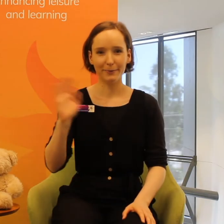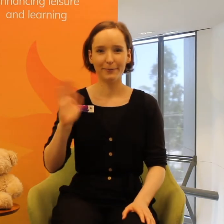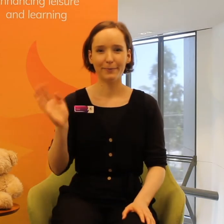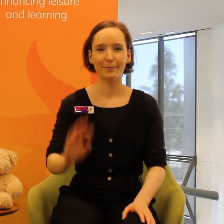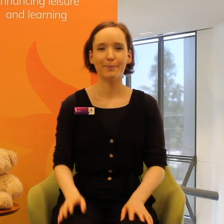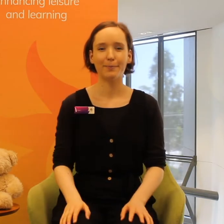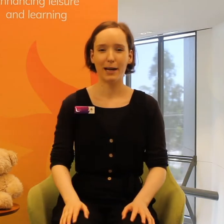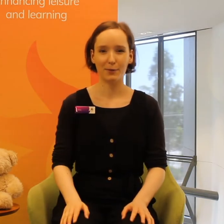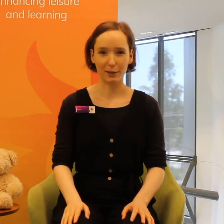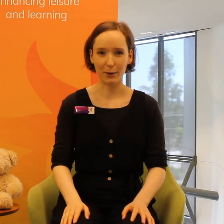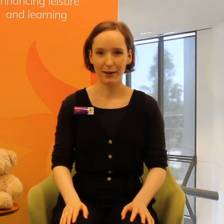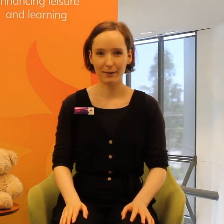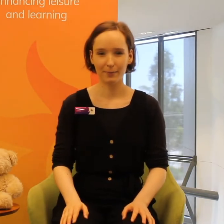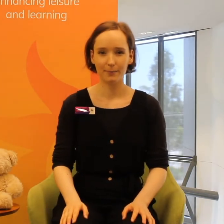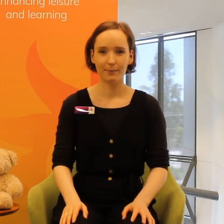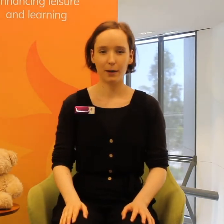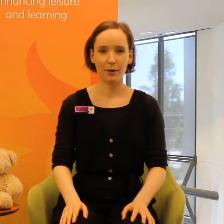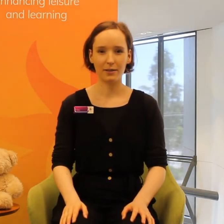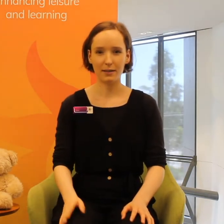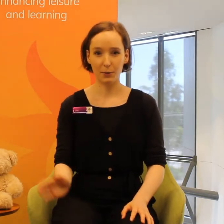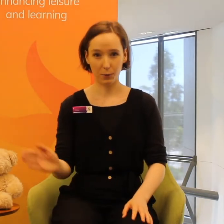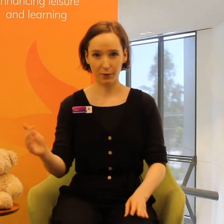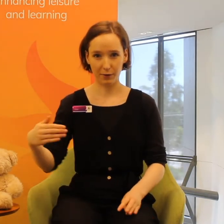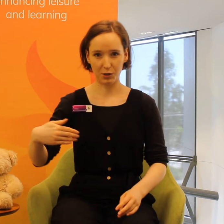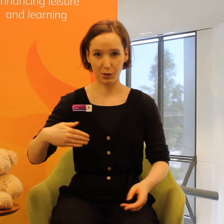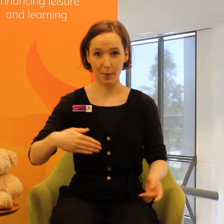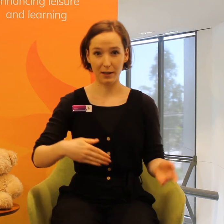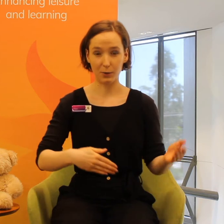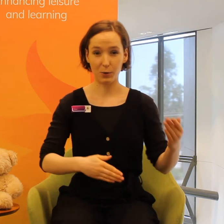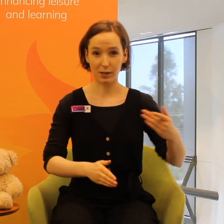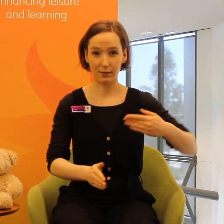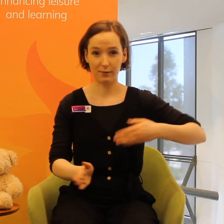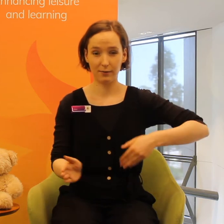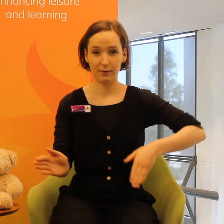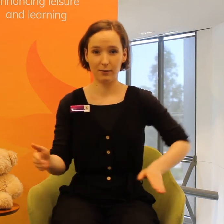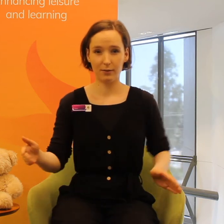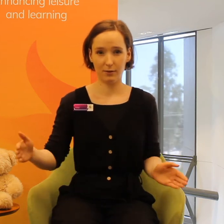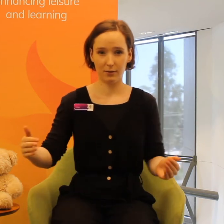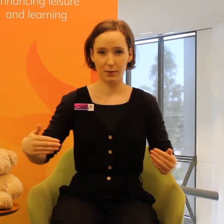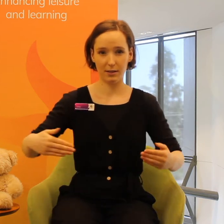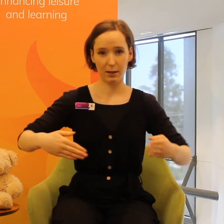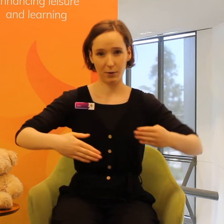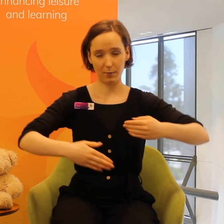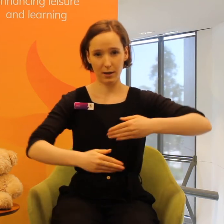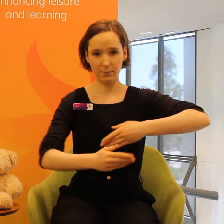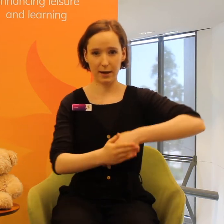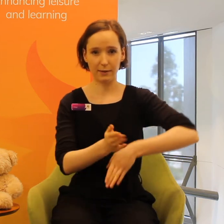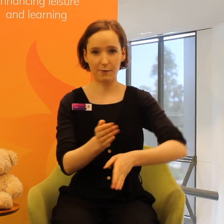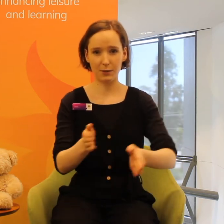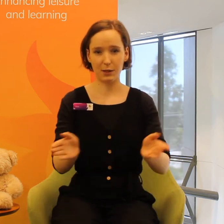hello my name is Chloe I'm going to sing all the fish are swimming in the water will you sing it with me make some fish with